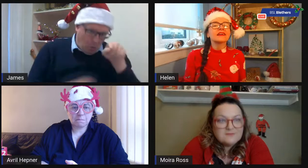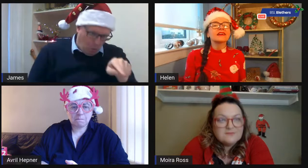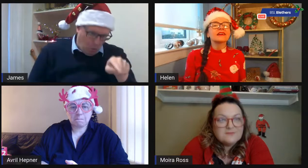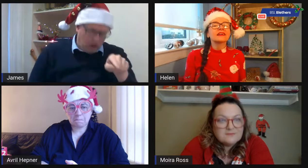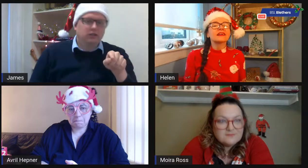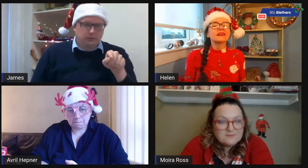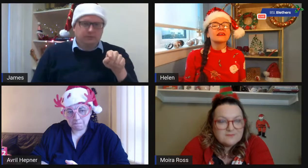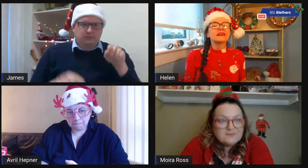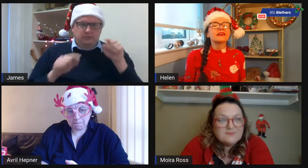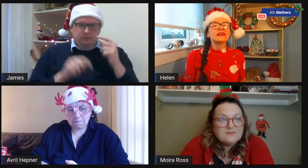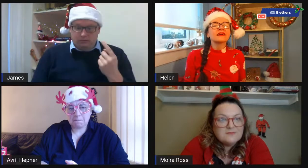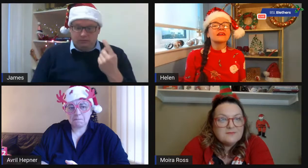to the southwest of Turkey.